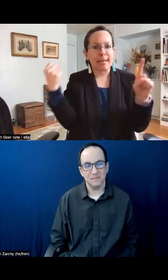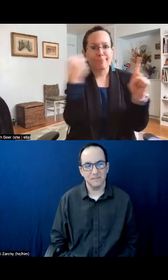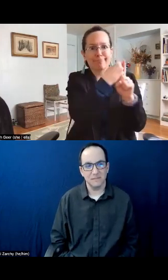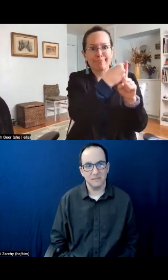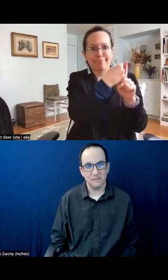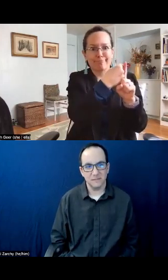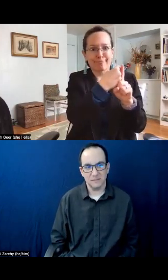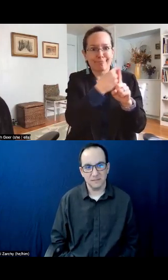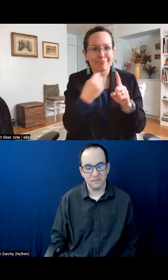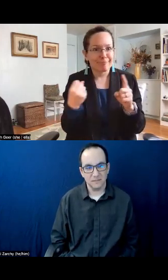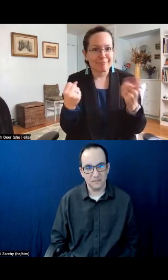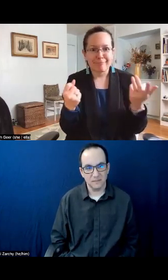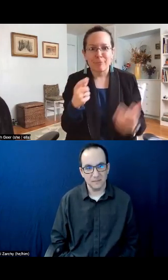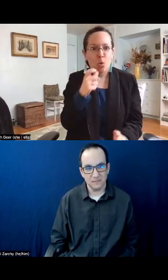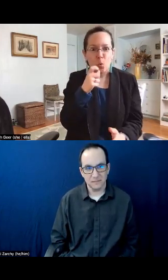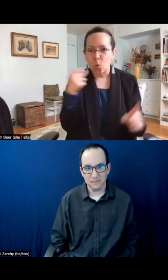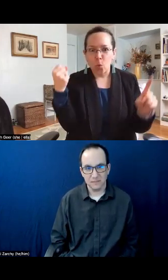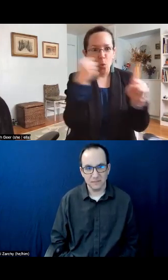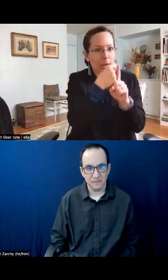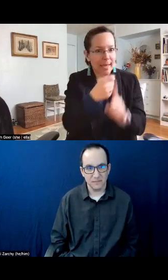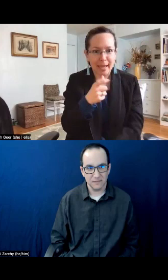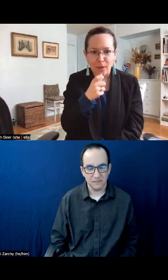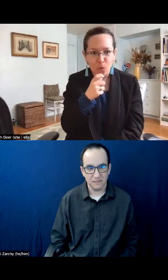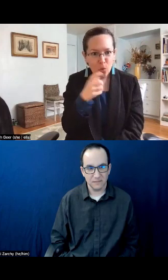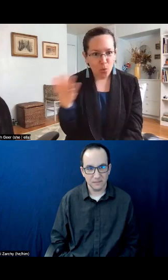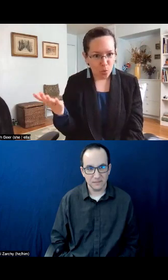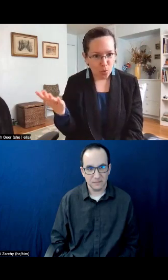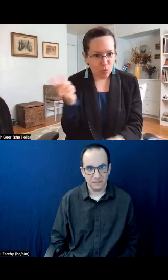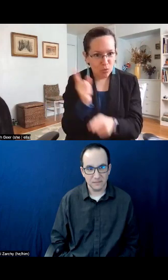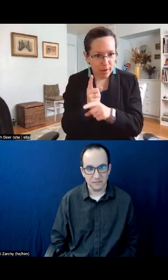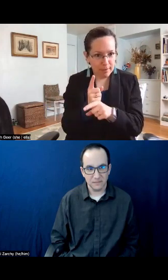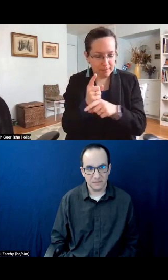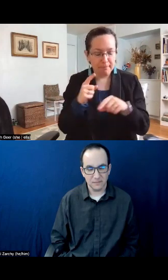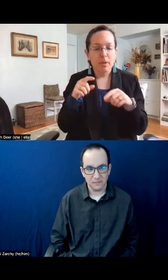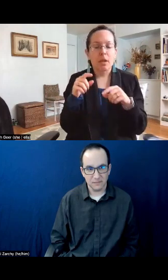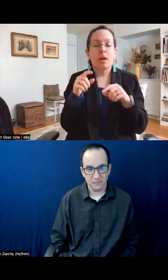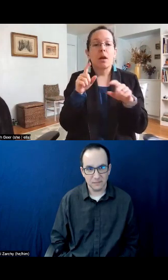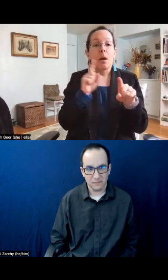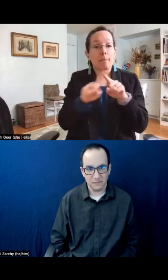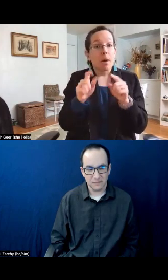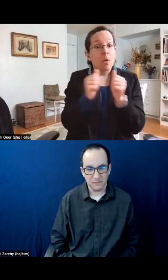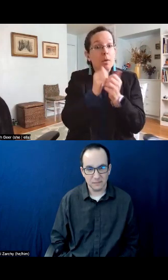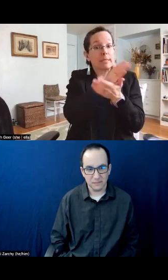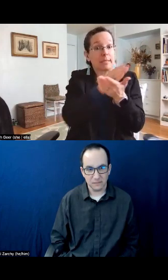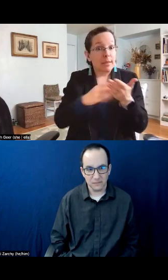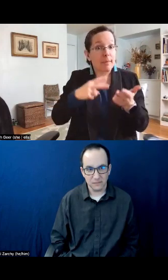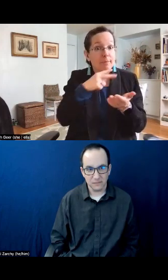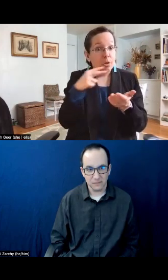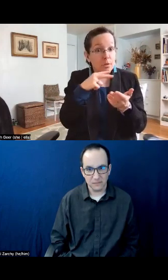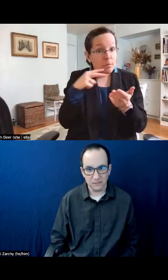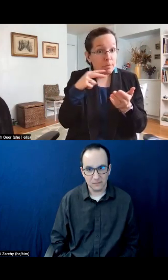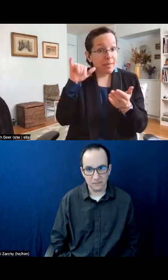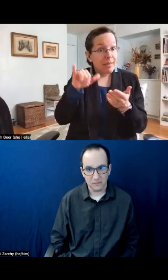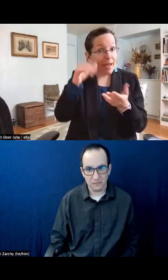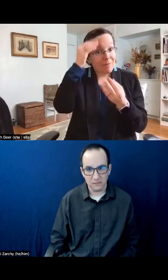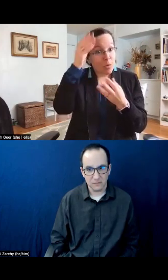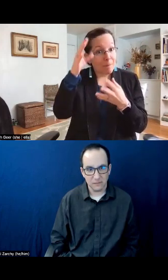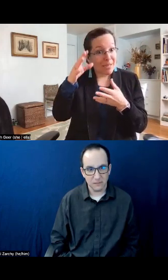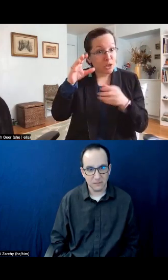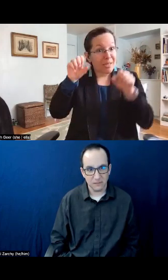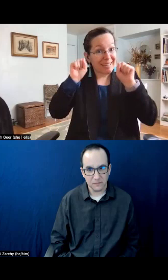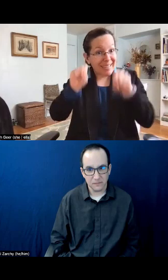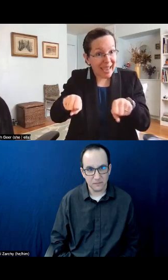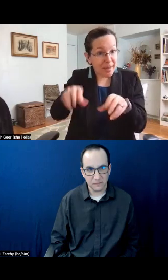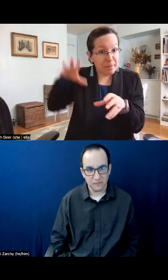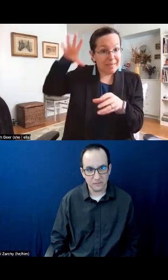want to ask them more and more about the who did what to whom and in what